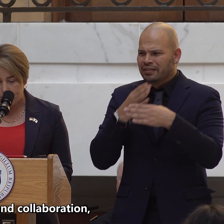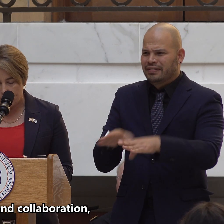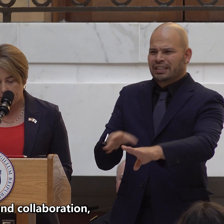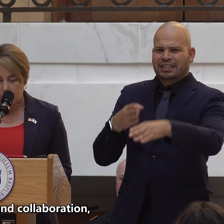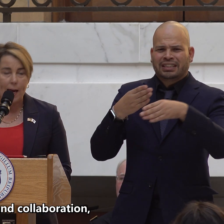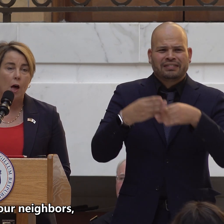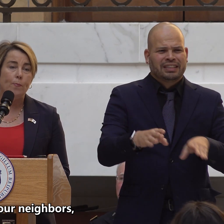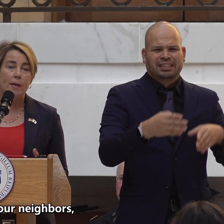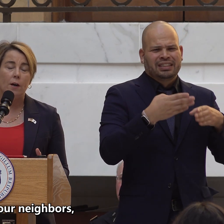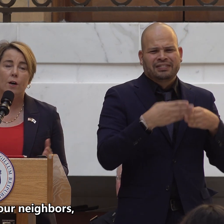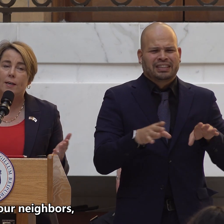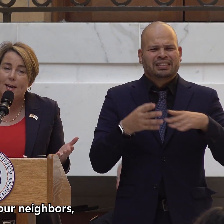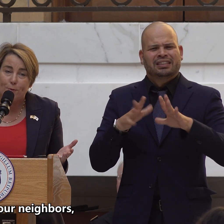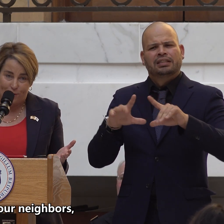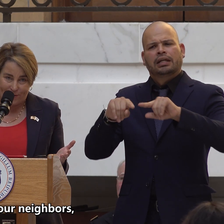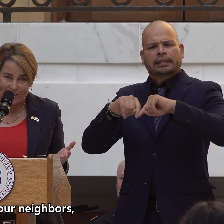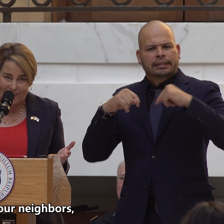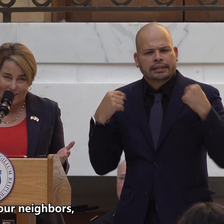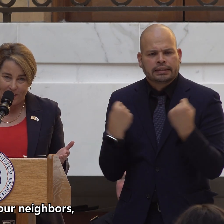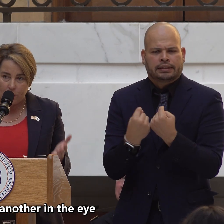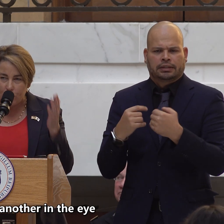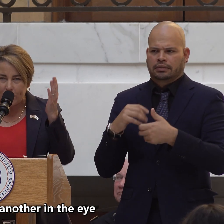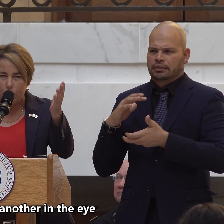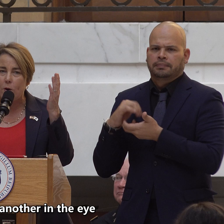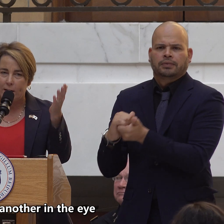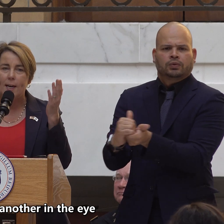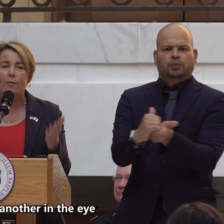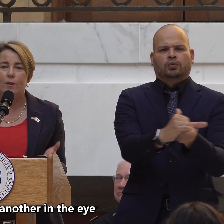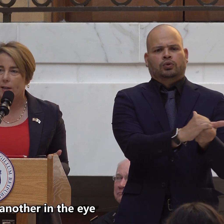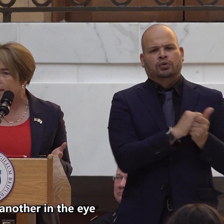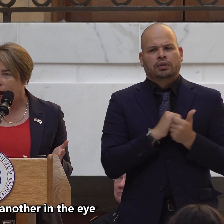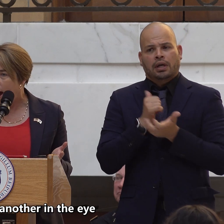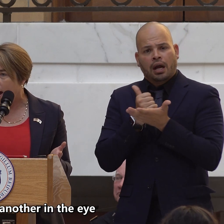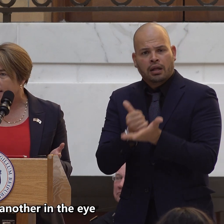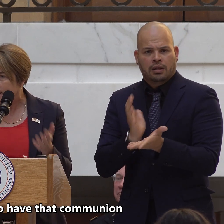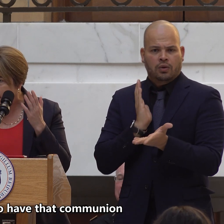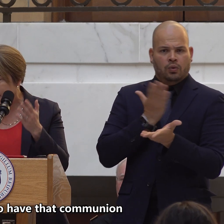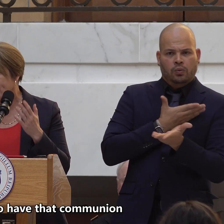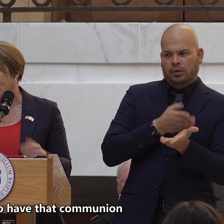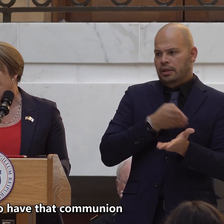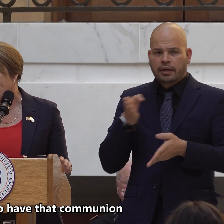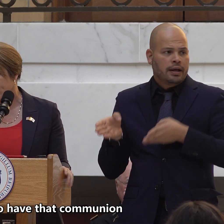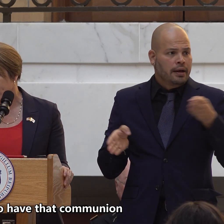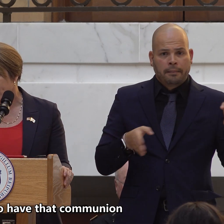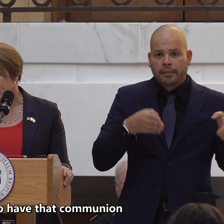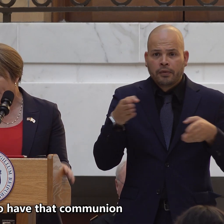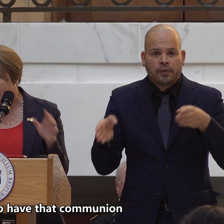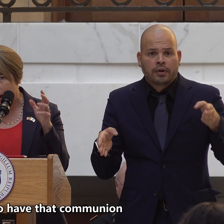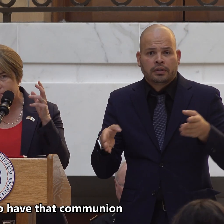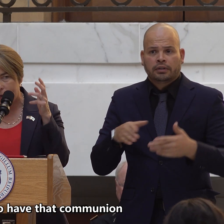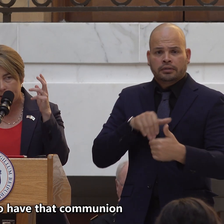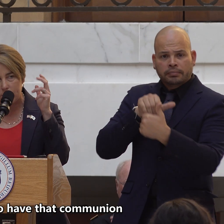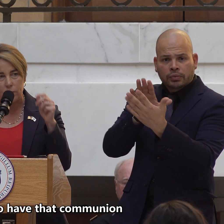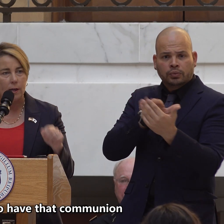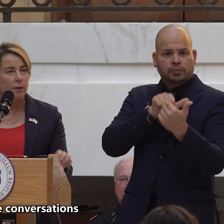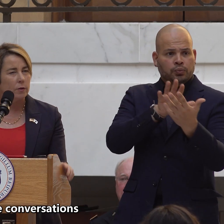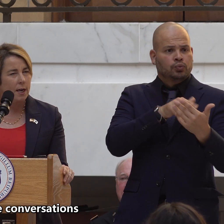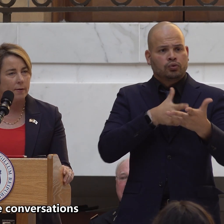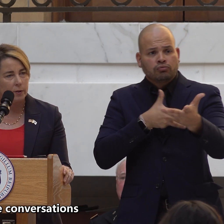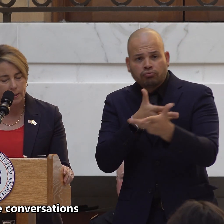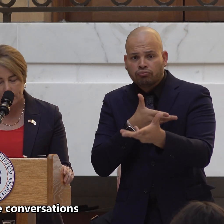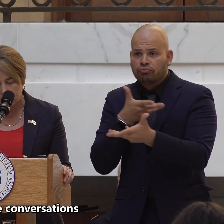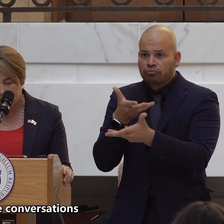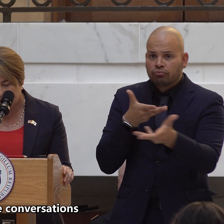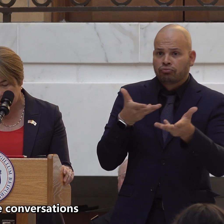and collaboration, helping our neighbors, looking one another in the eye and taking time to have that communion and